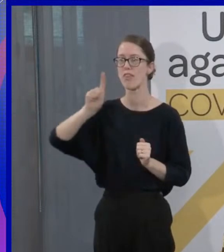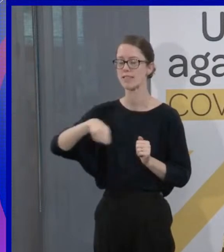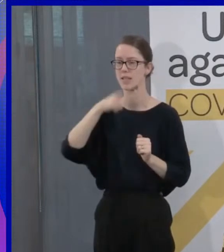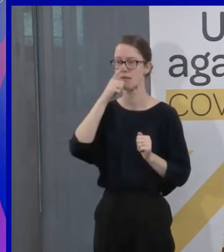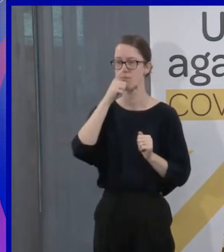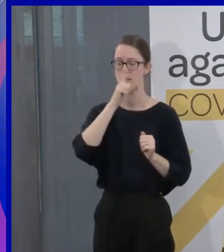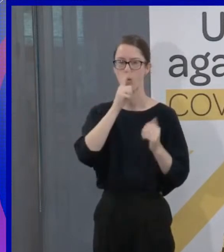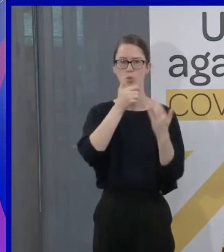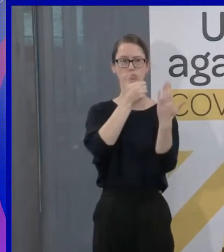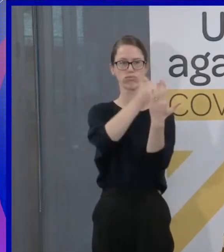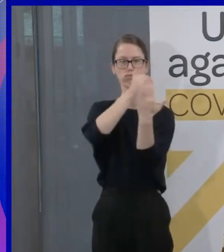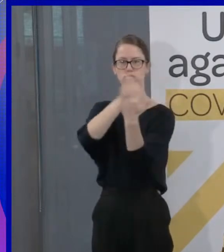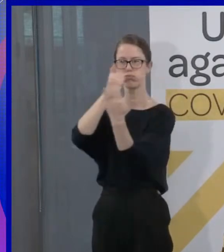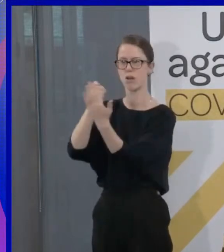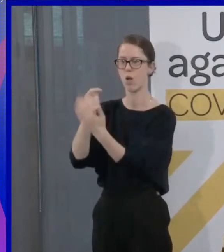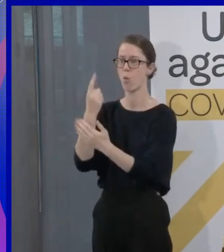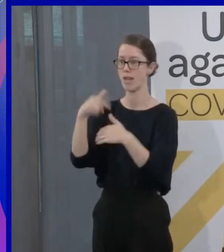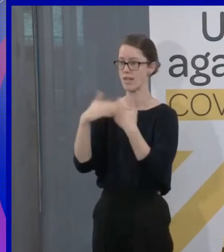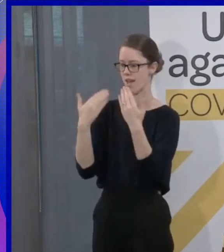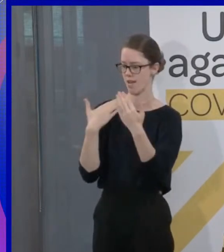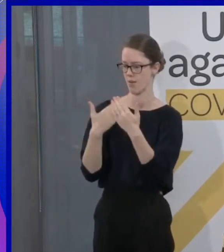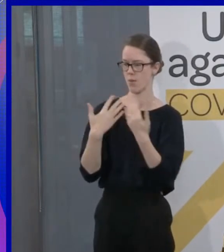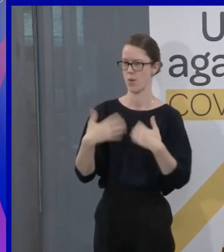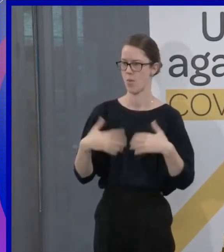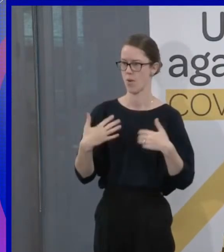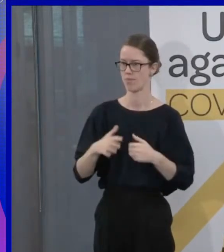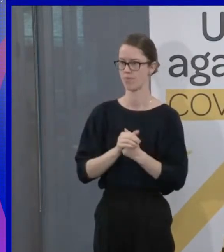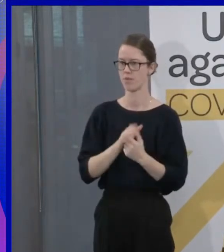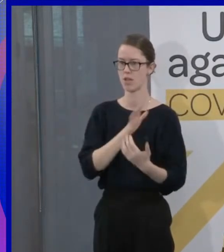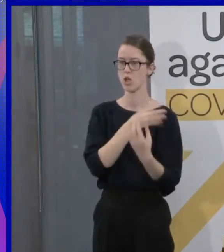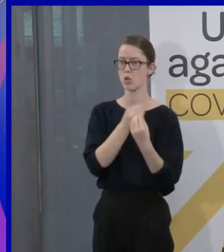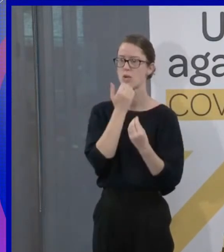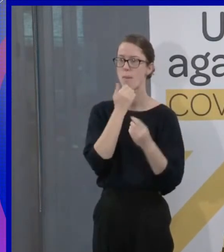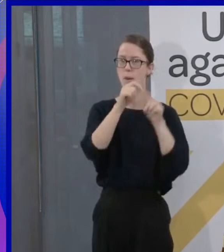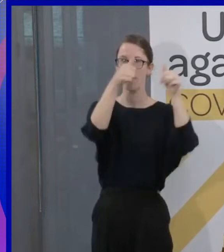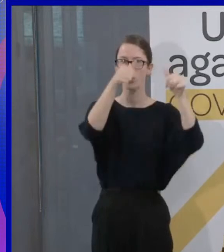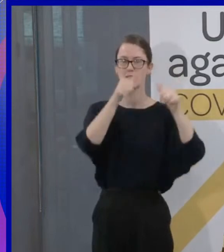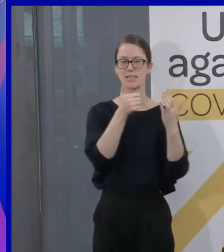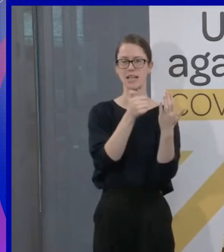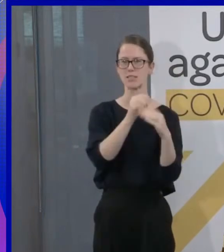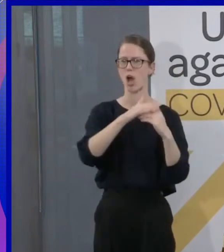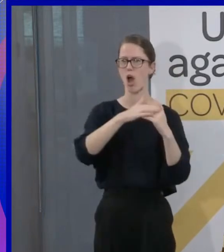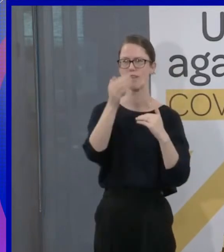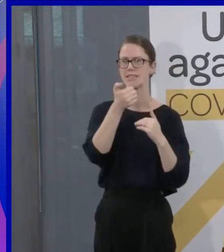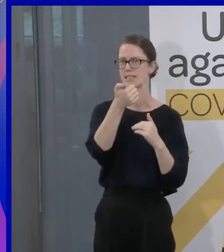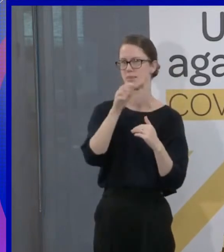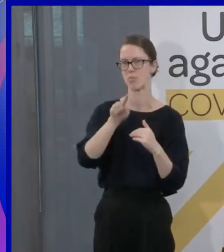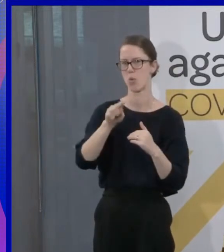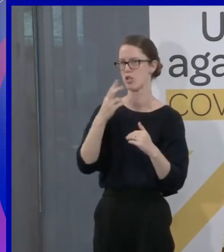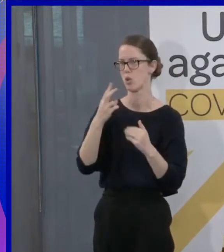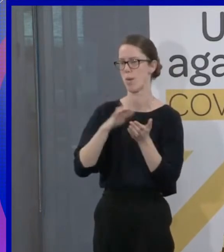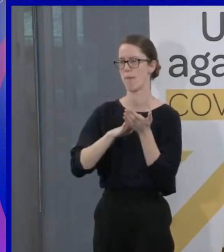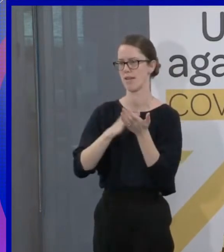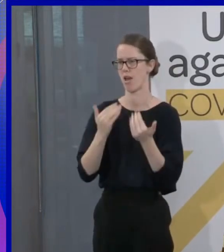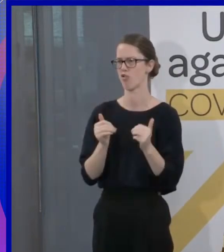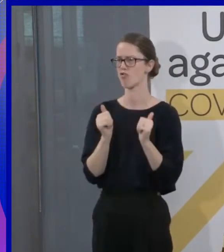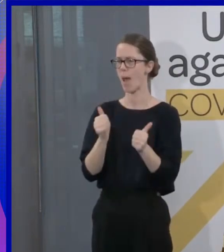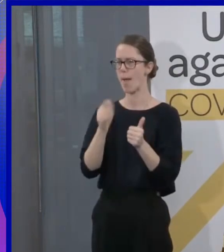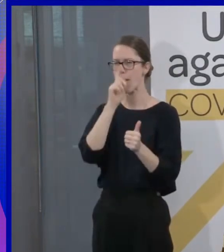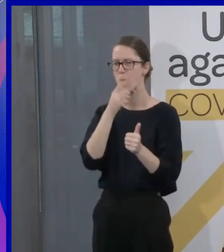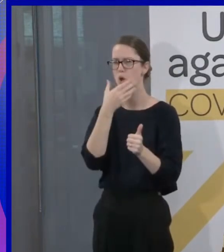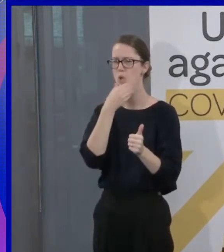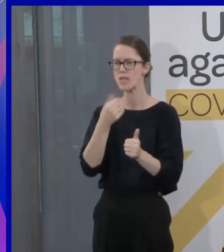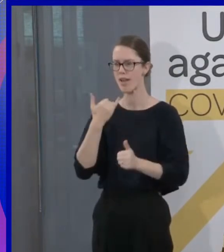833,020 poster scans undertaken, and the total number of poster scans is now over 6.2 million. So great to see